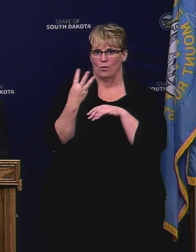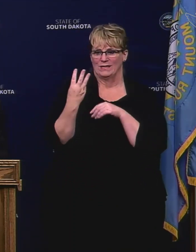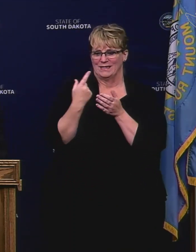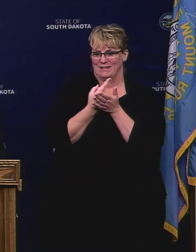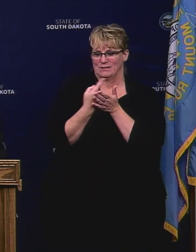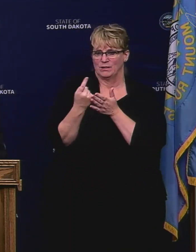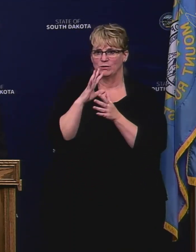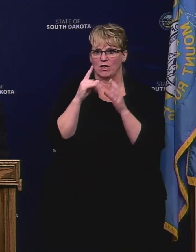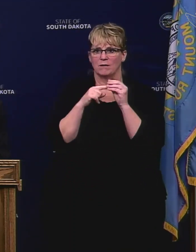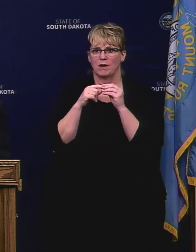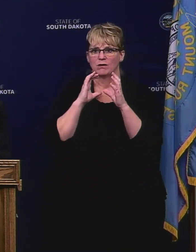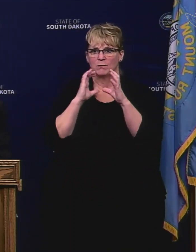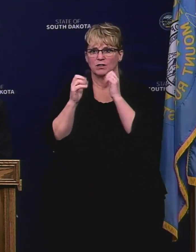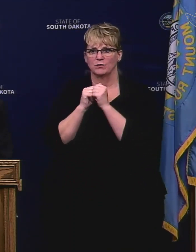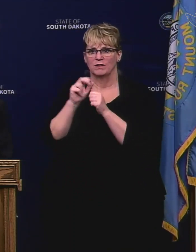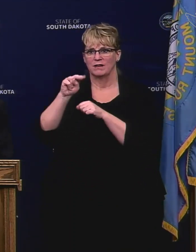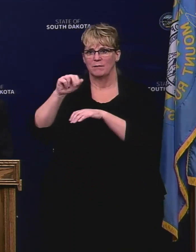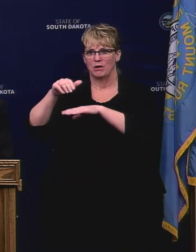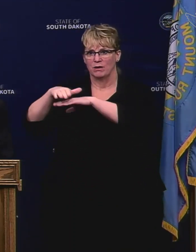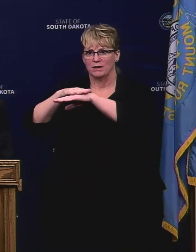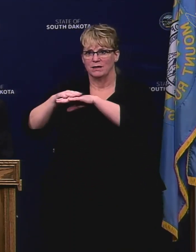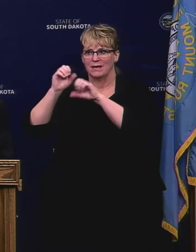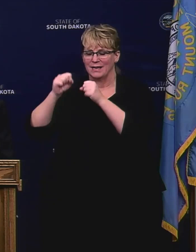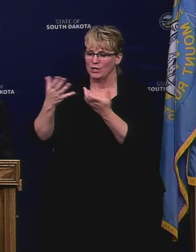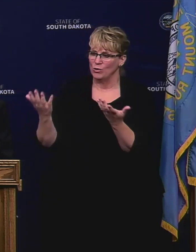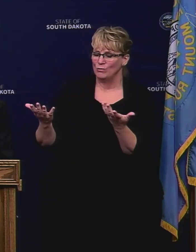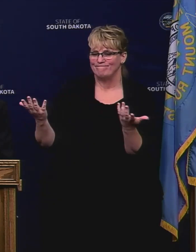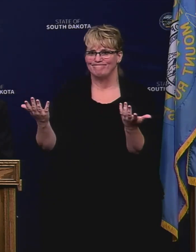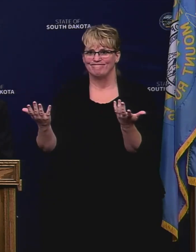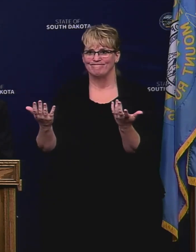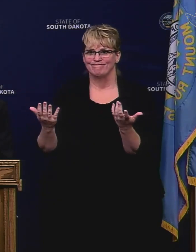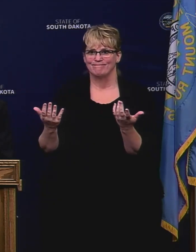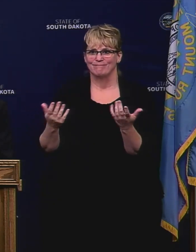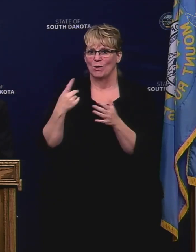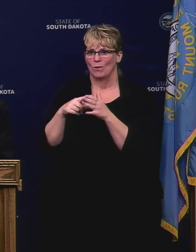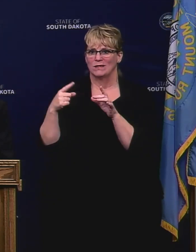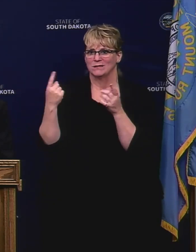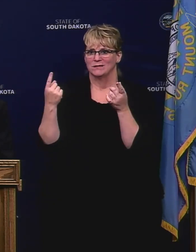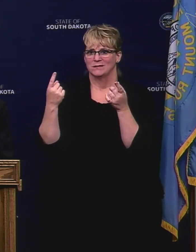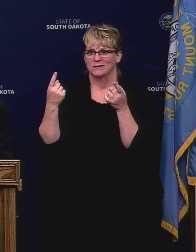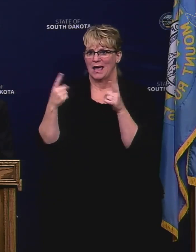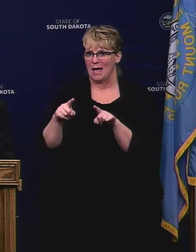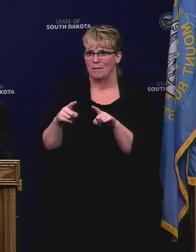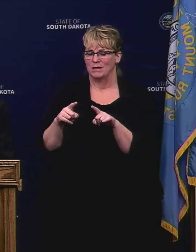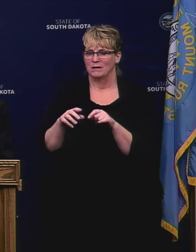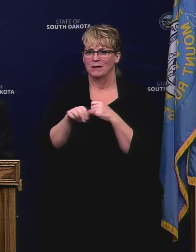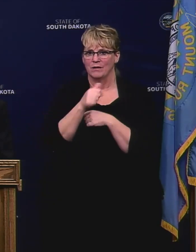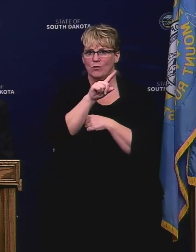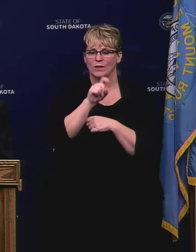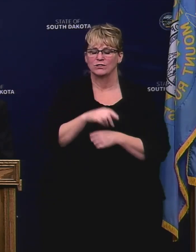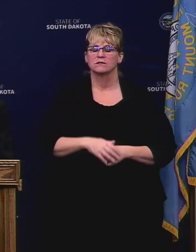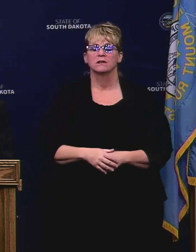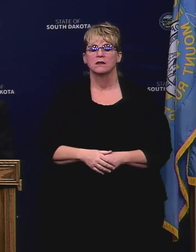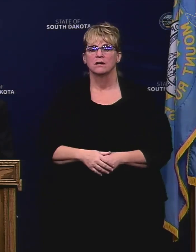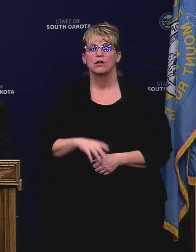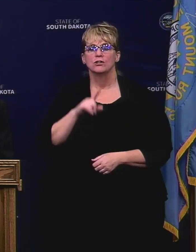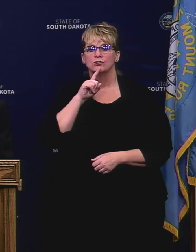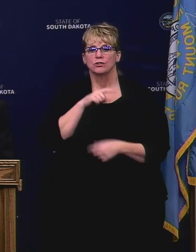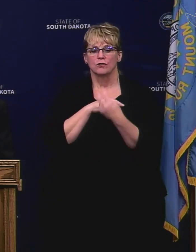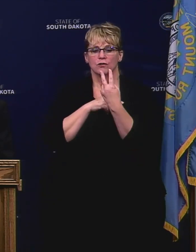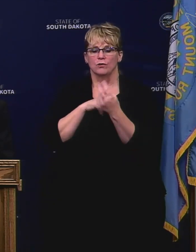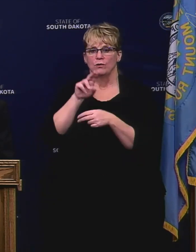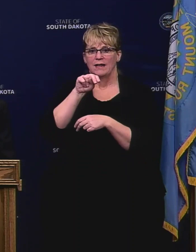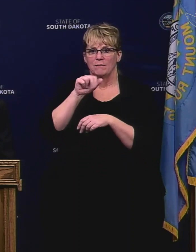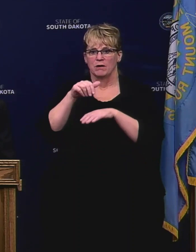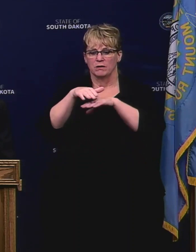about communications with the tribe. Could you give me a sense of events since then, and then a follow-up to that, if I could? Sure. The two tribes in particular